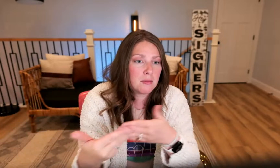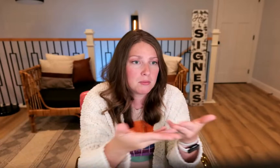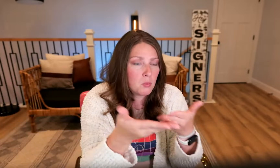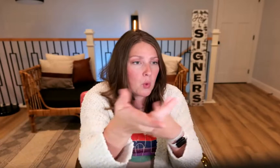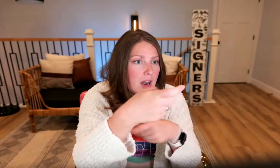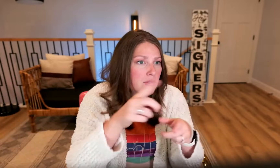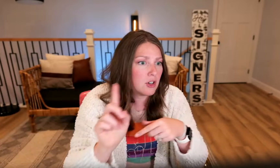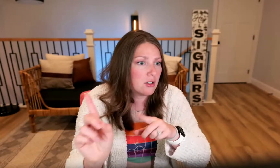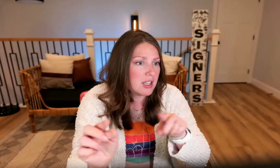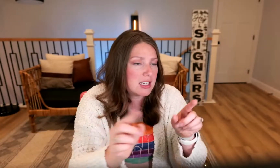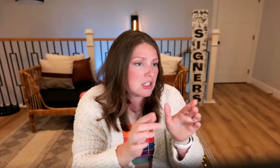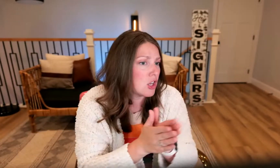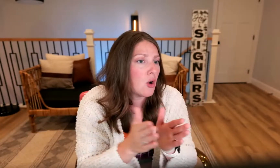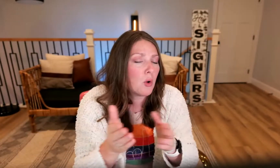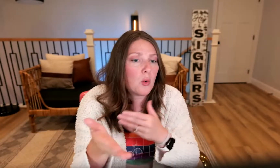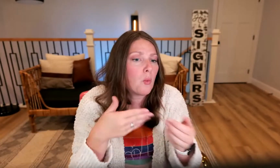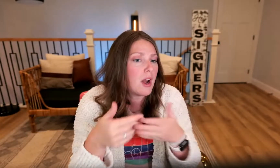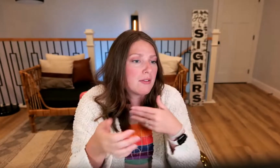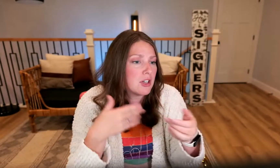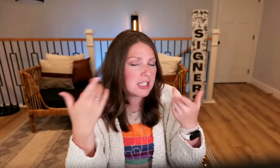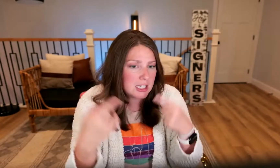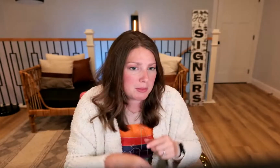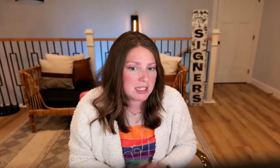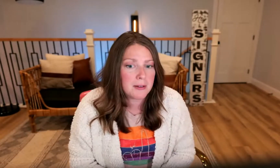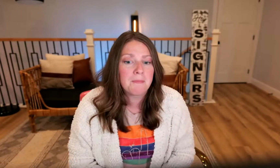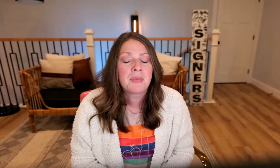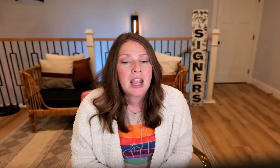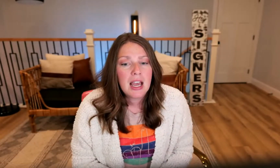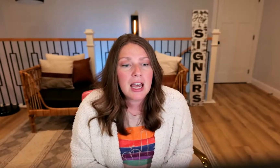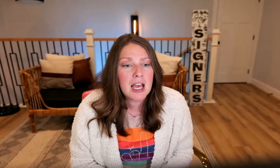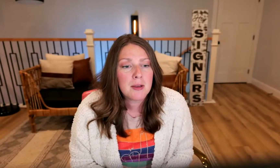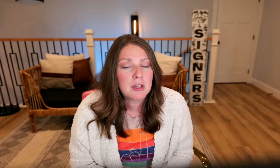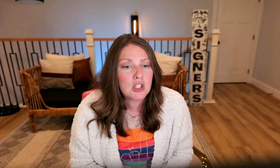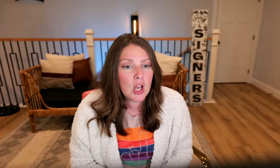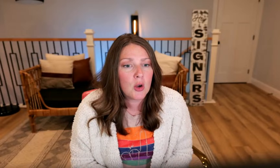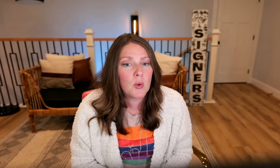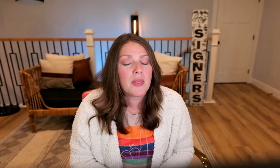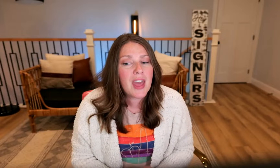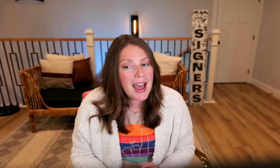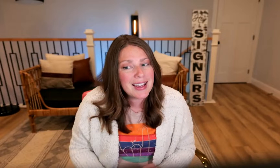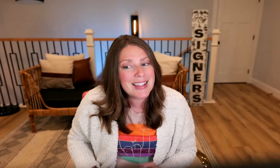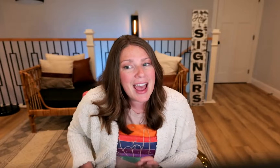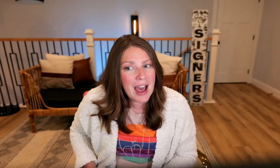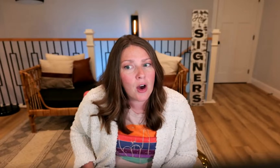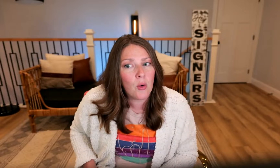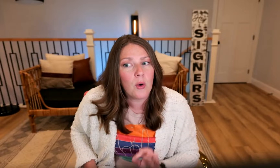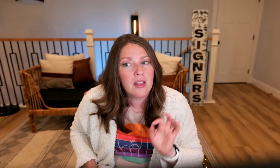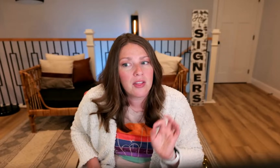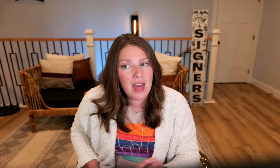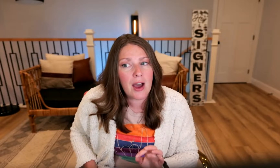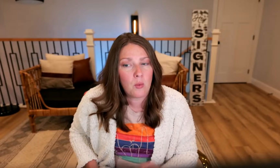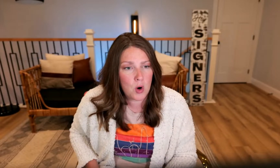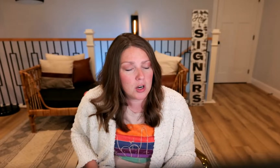them wherever they need to go or whatever needs to be done. So that is how that